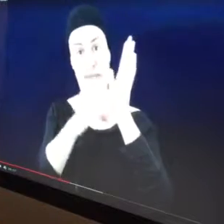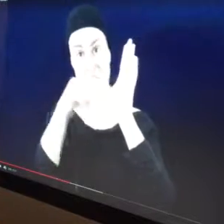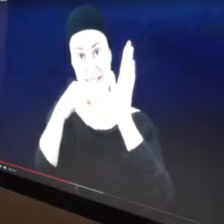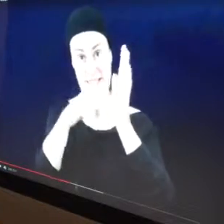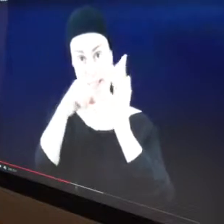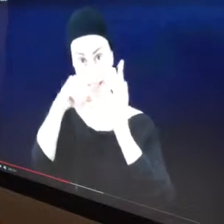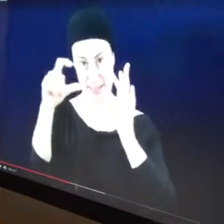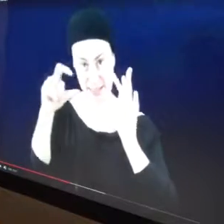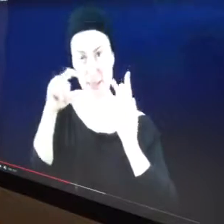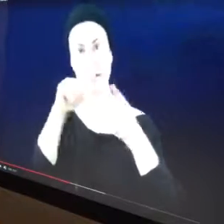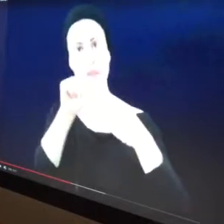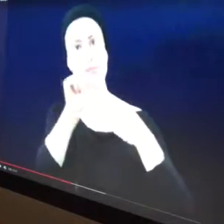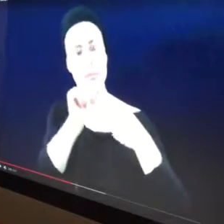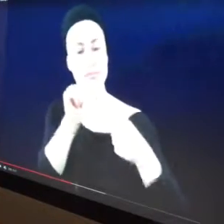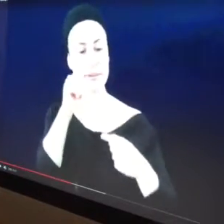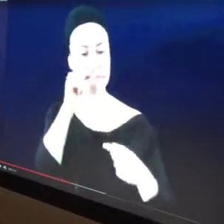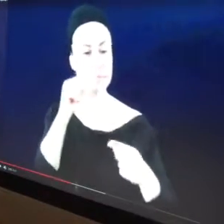to diagrammatic use of space,